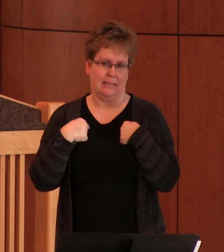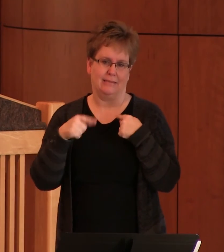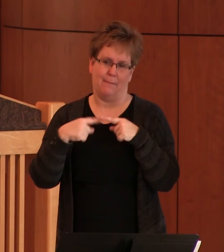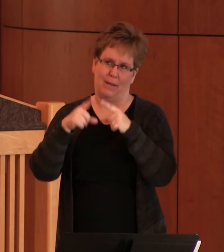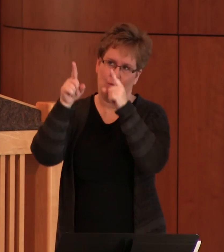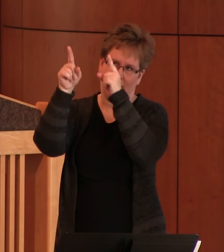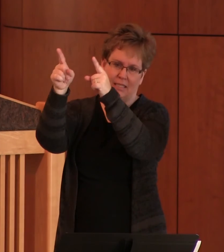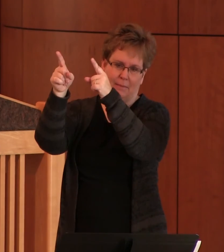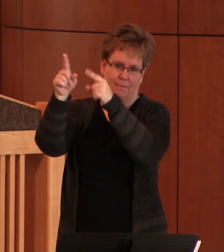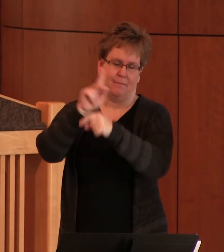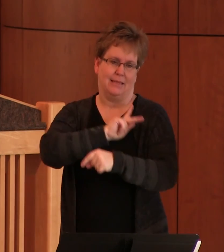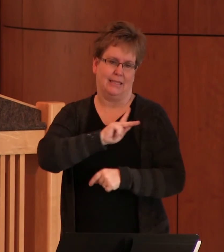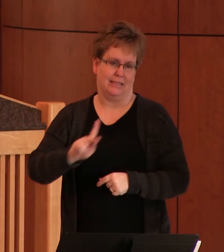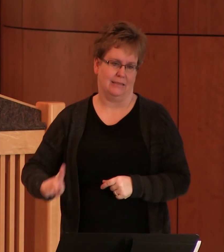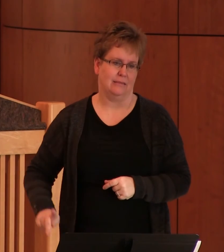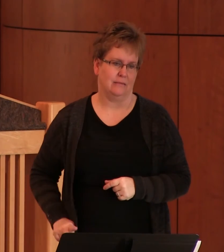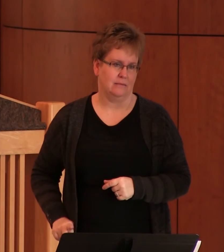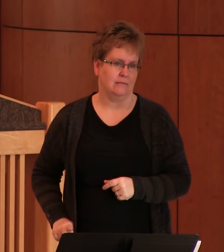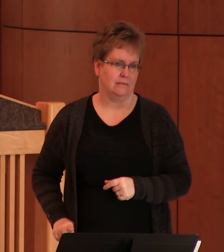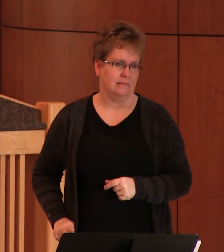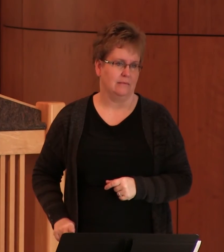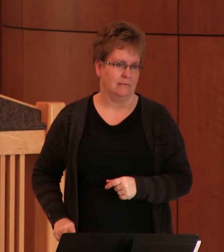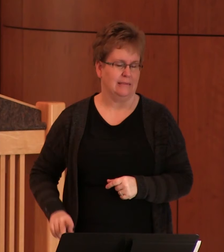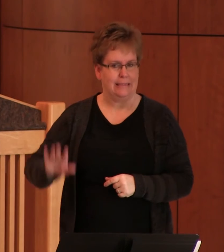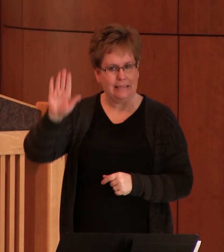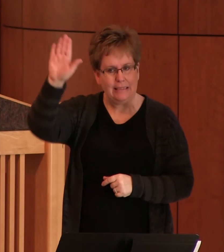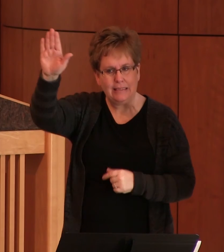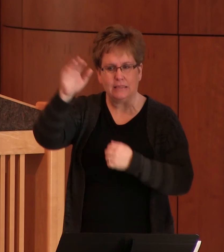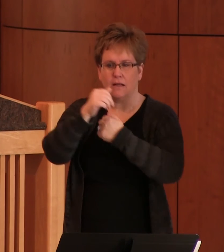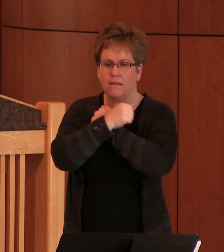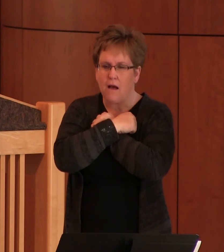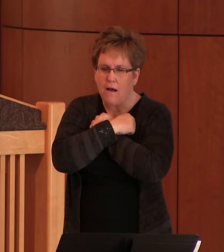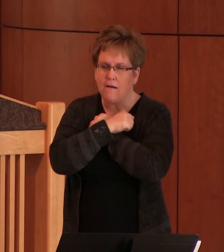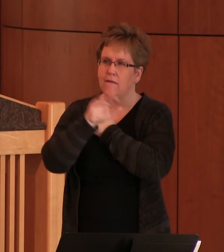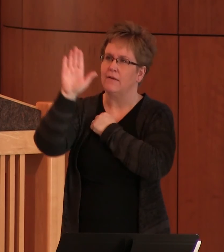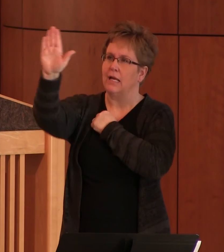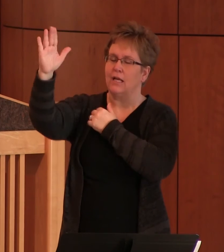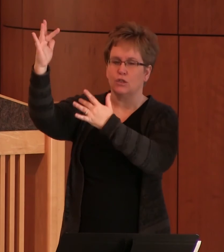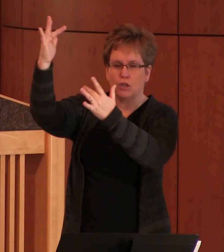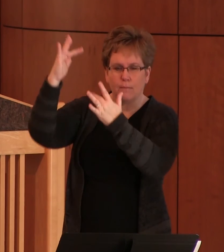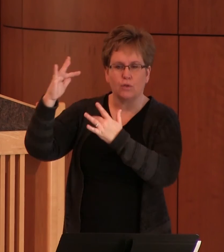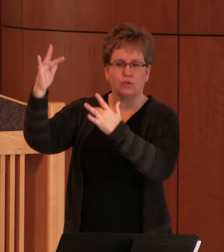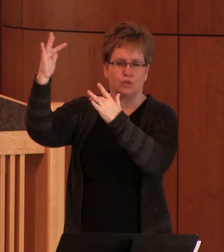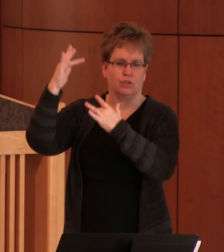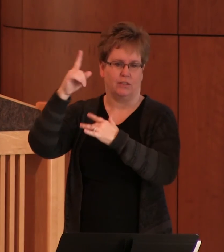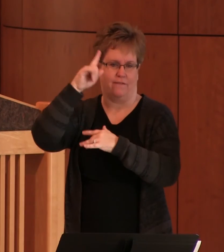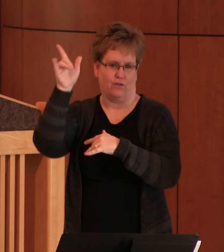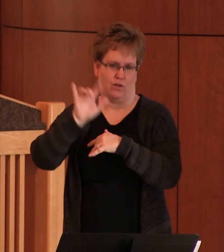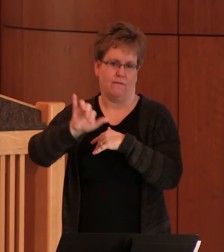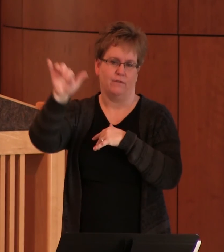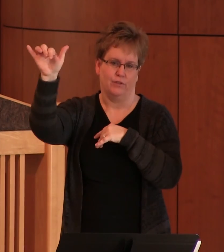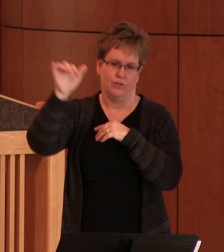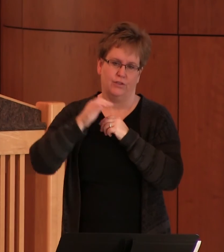King. That this judgment is about his love and mercy that shines through.